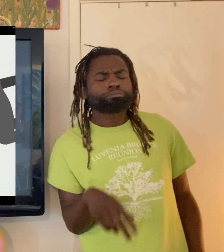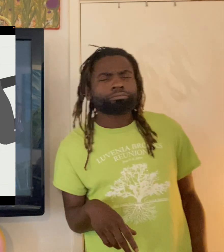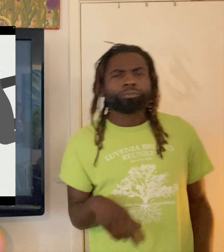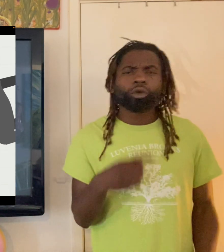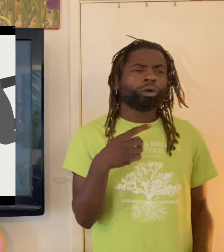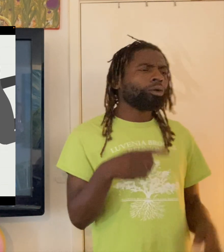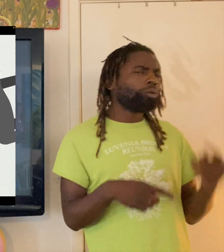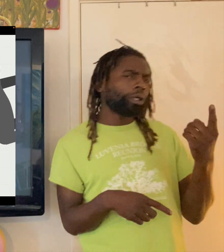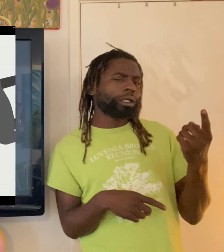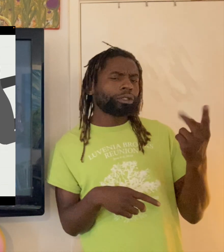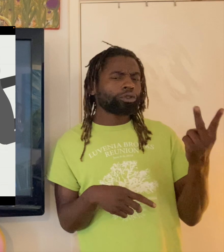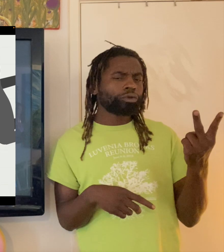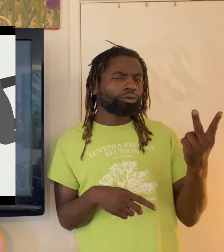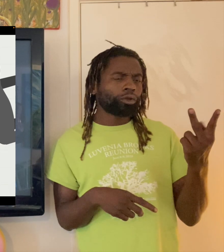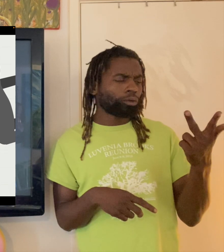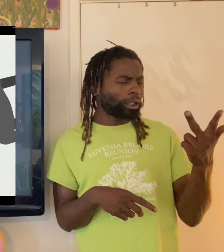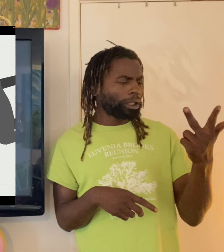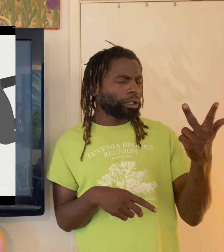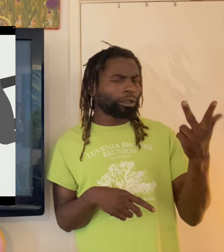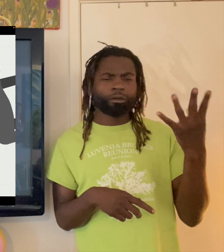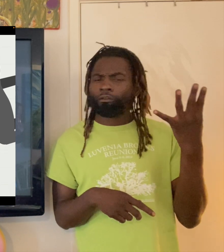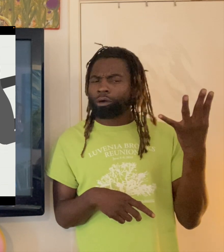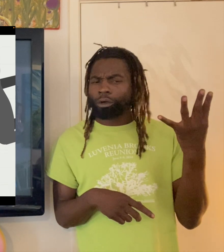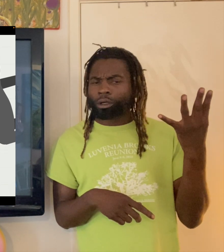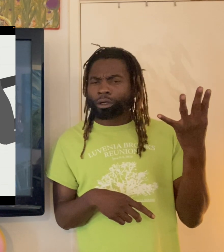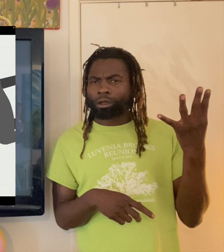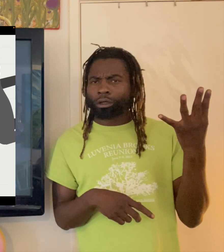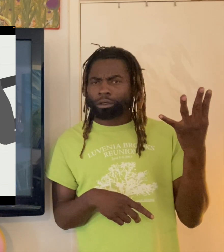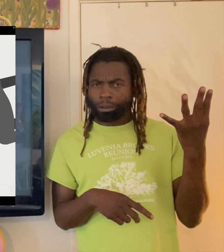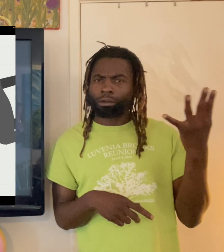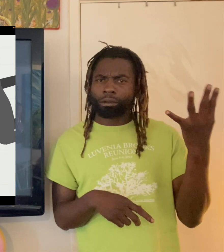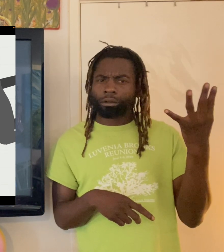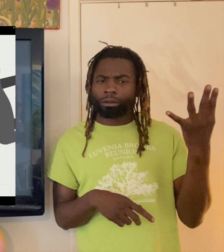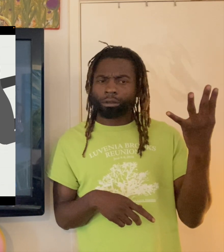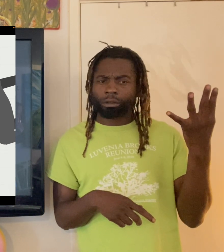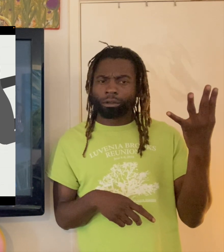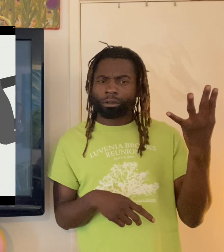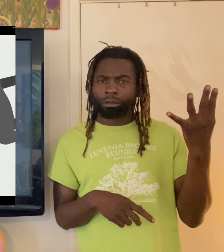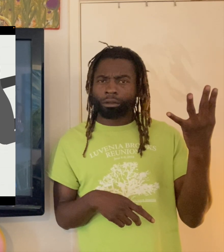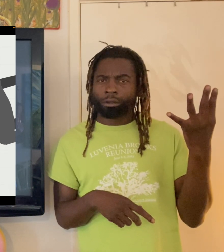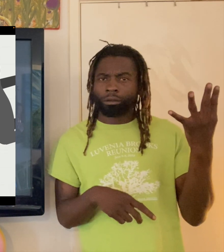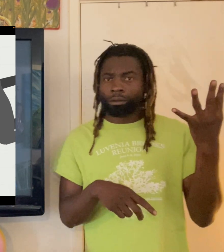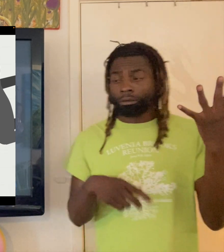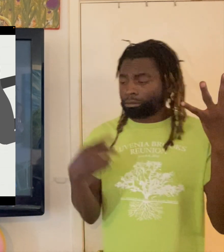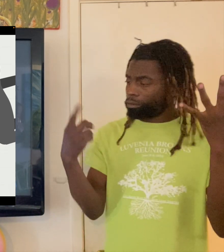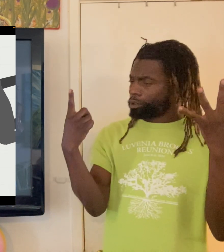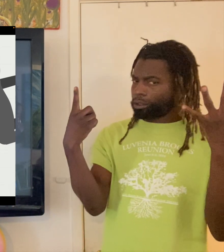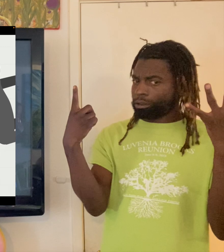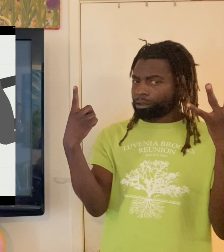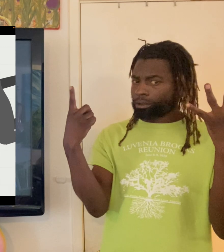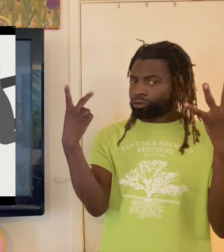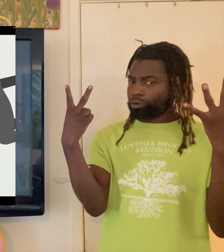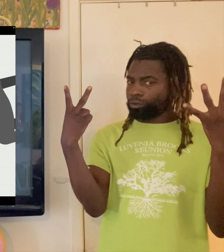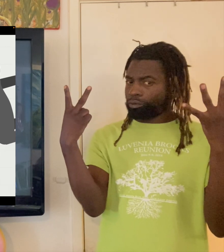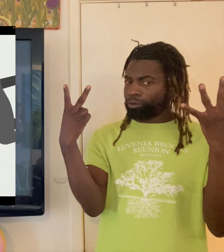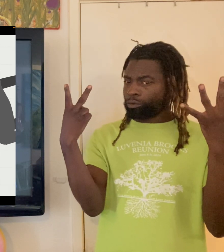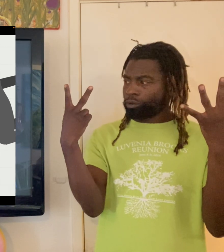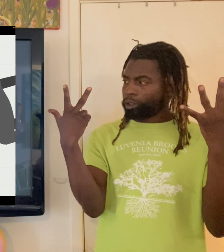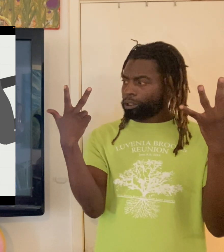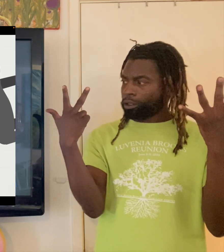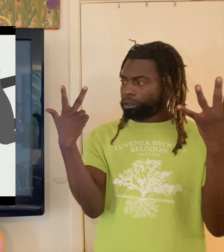see. We have 1, 2, 3, 4 donuts, and we add